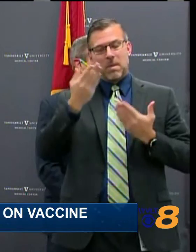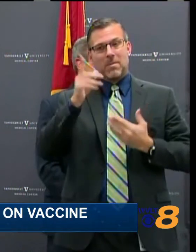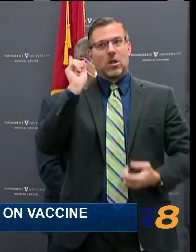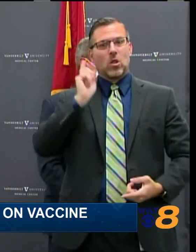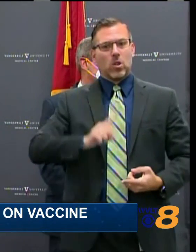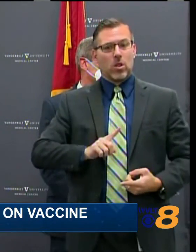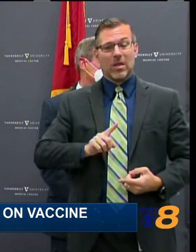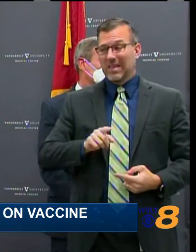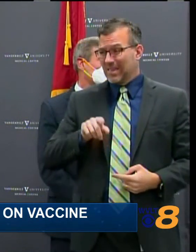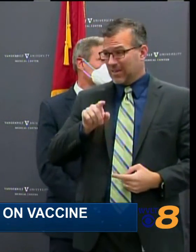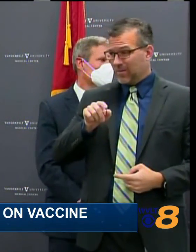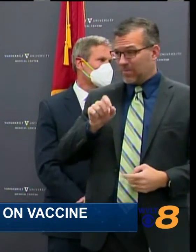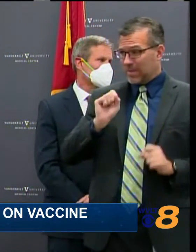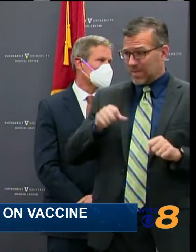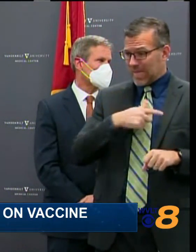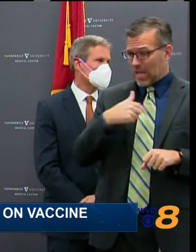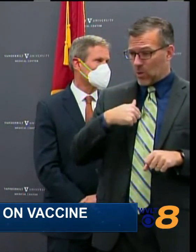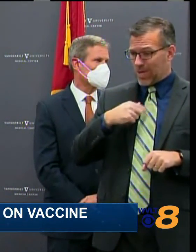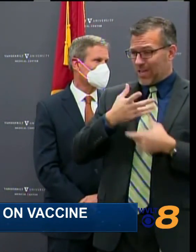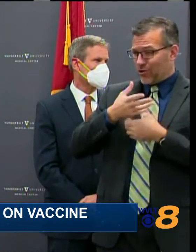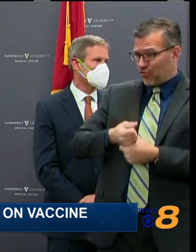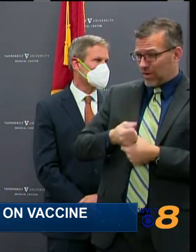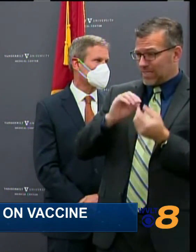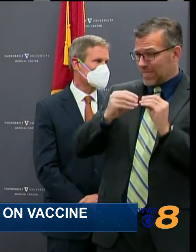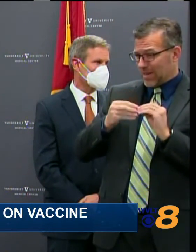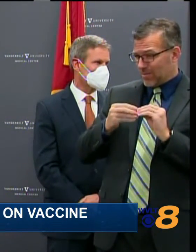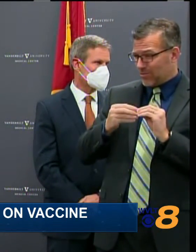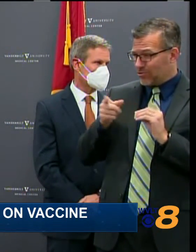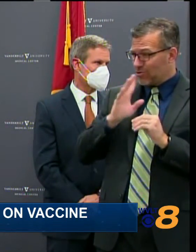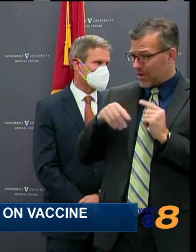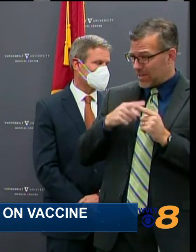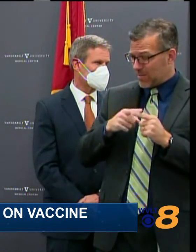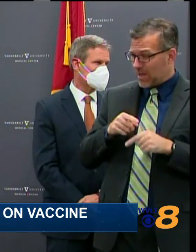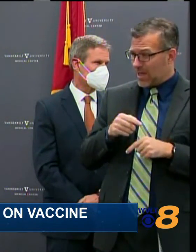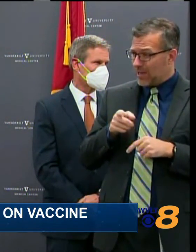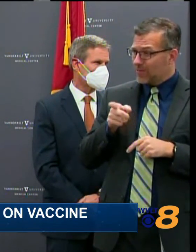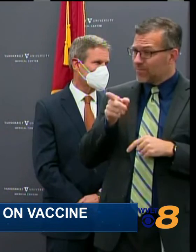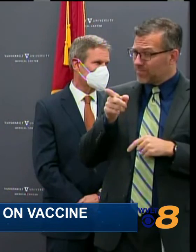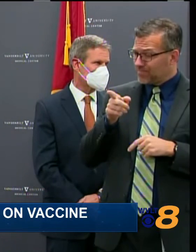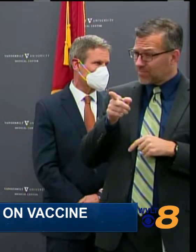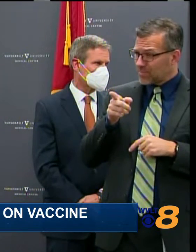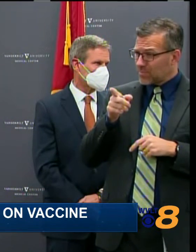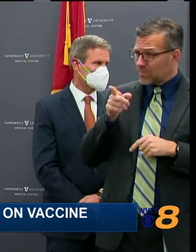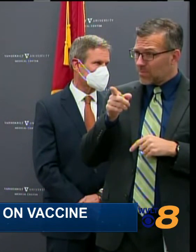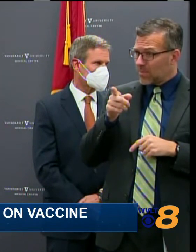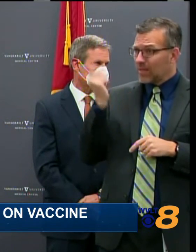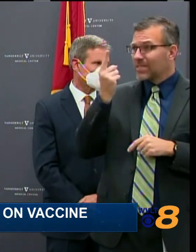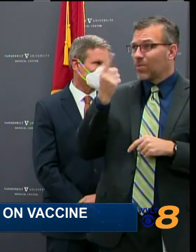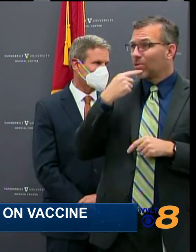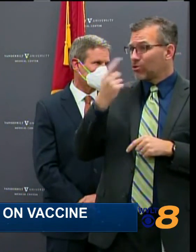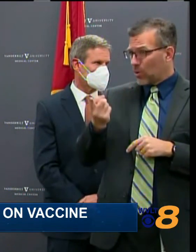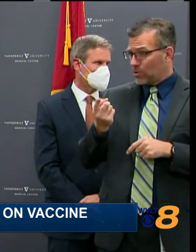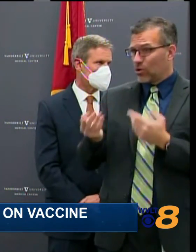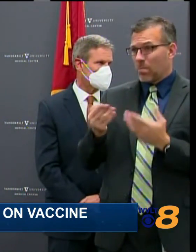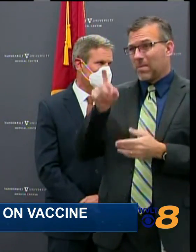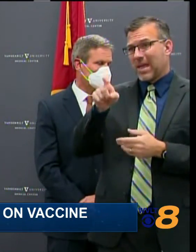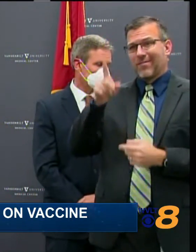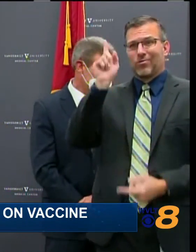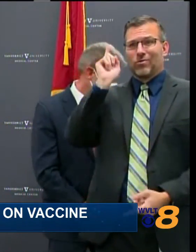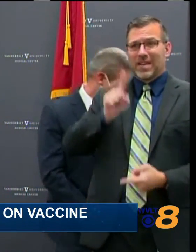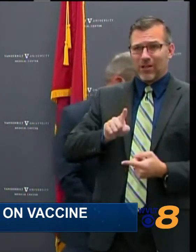can count on these numbers that you're talking about. So have you been told that maybe you need to downsize what you're